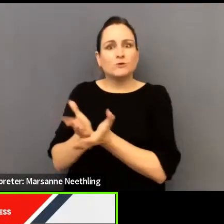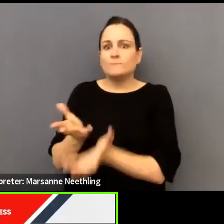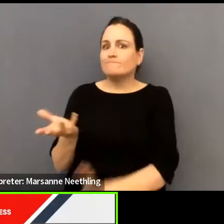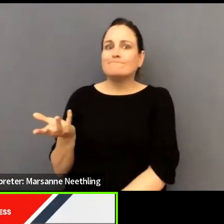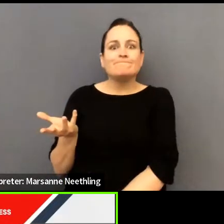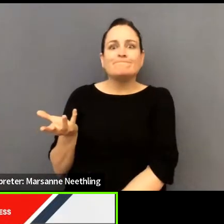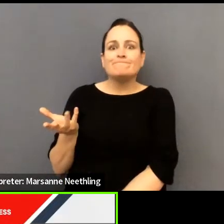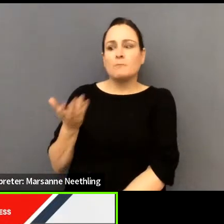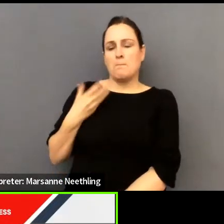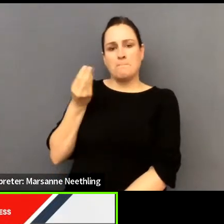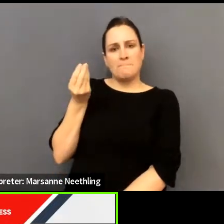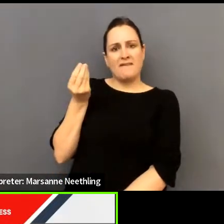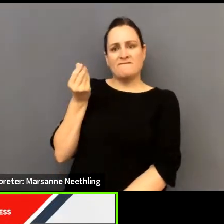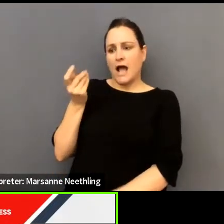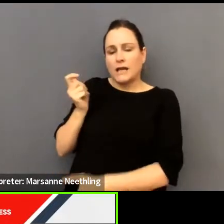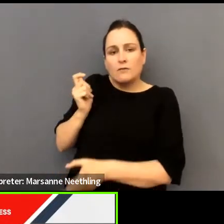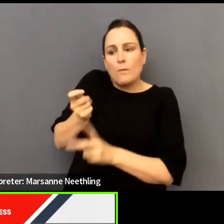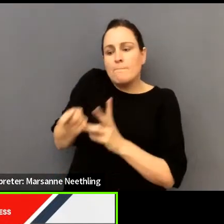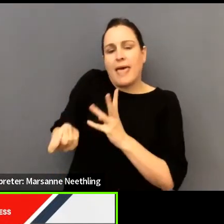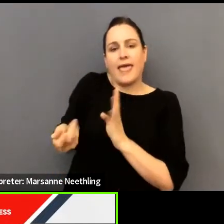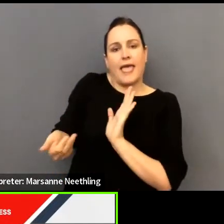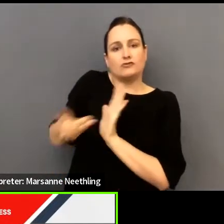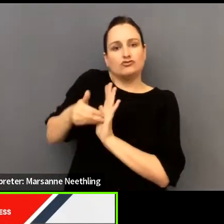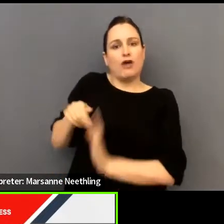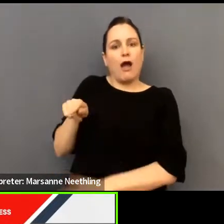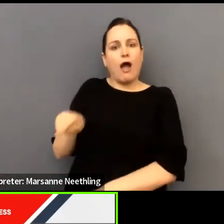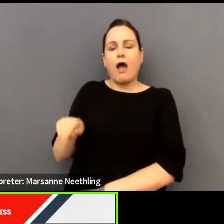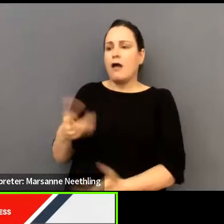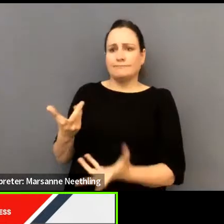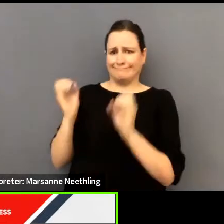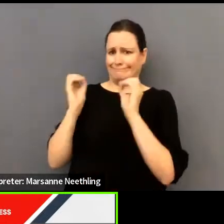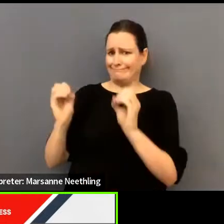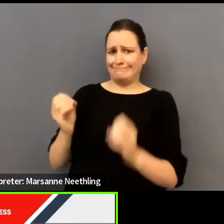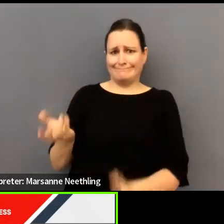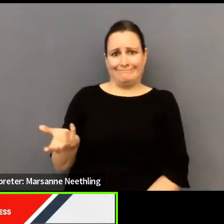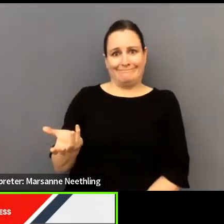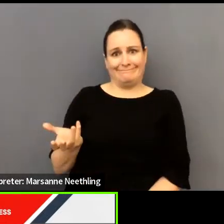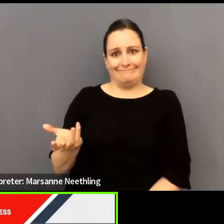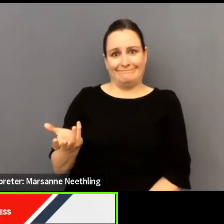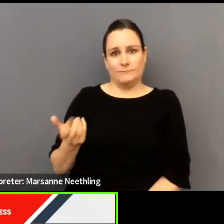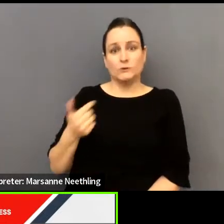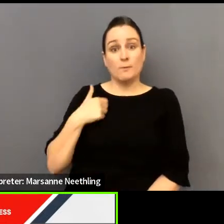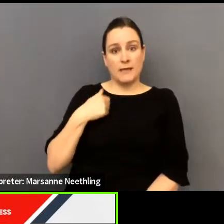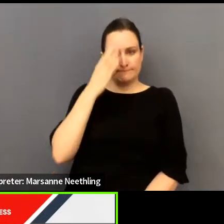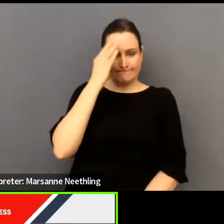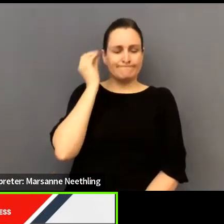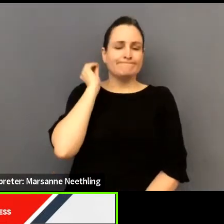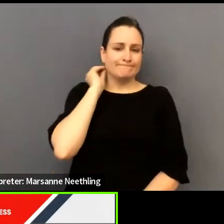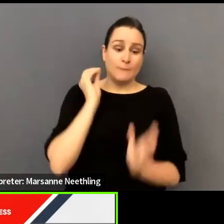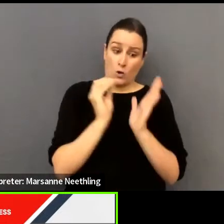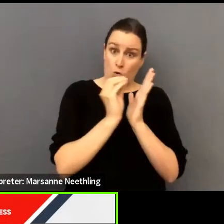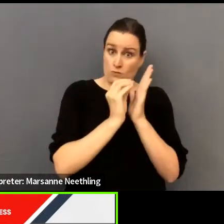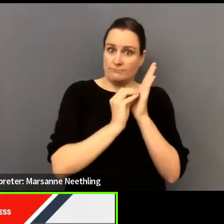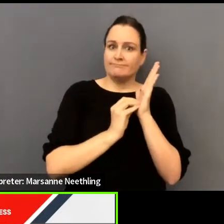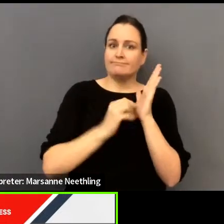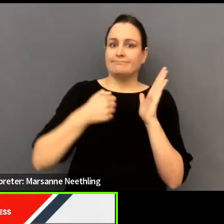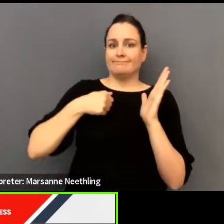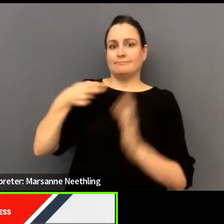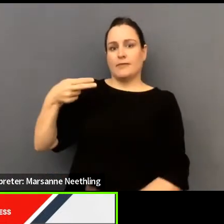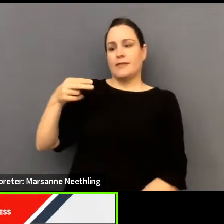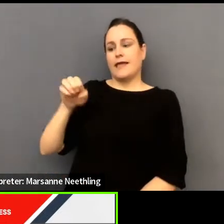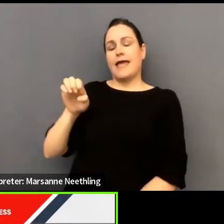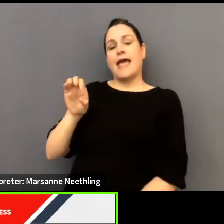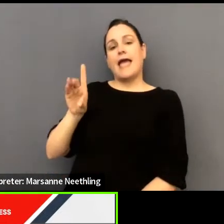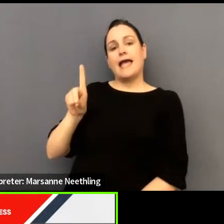me today, and seeing, you know, how we as HETSA can plant a seed